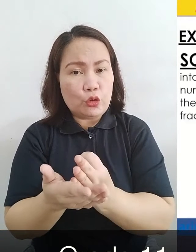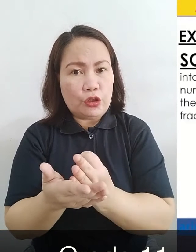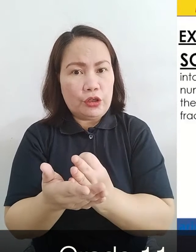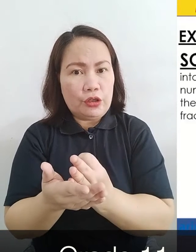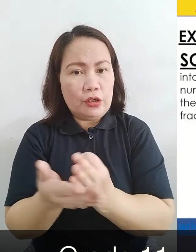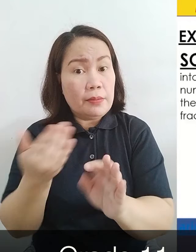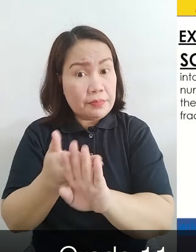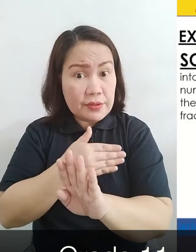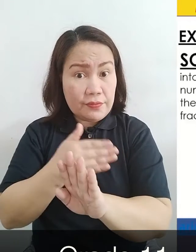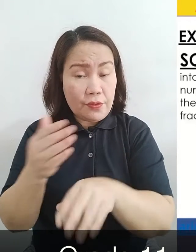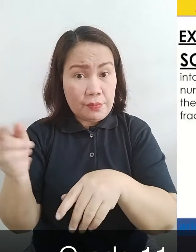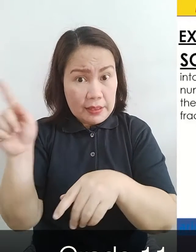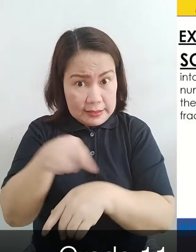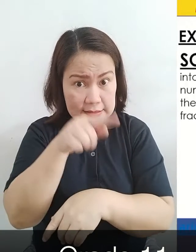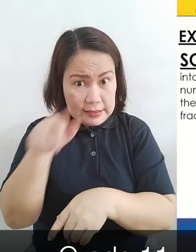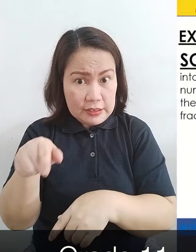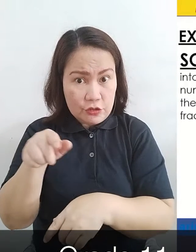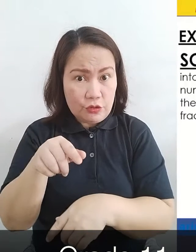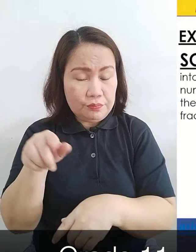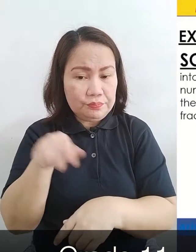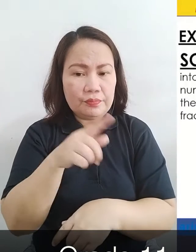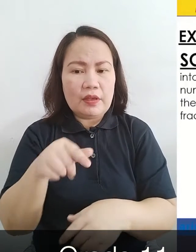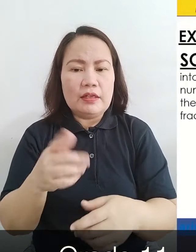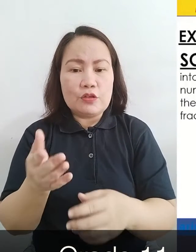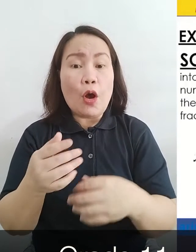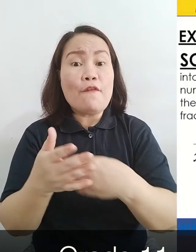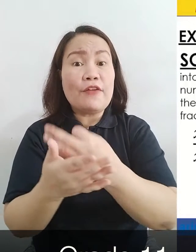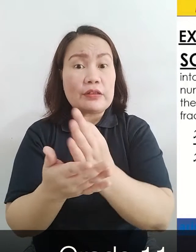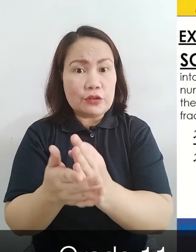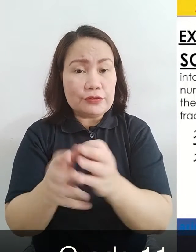out bago tayo mag-cancellation.